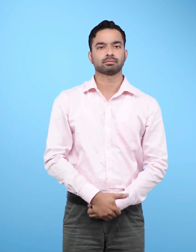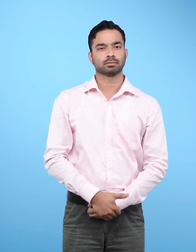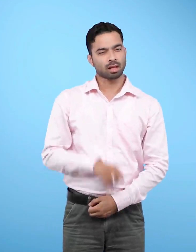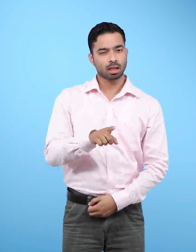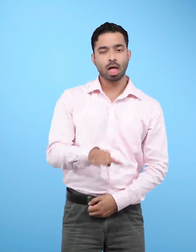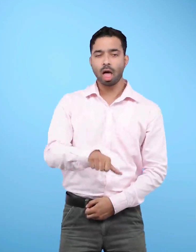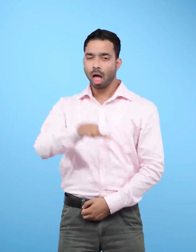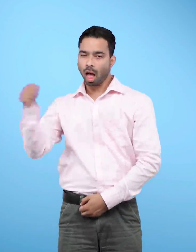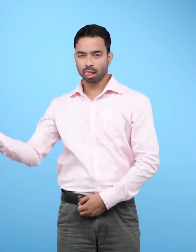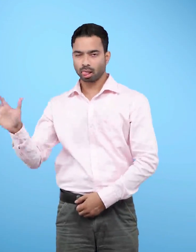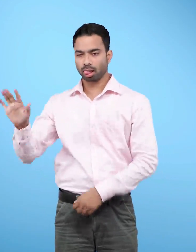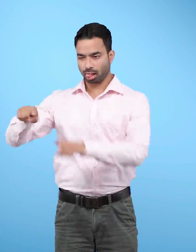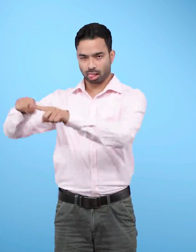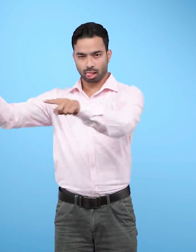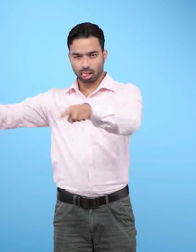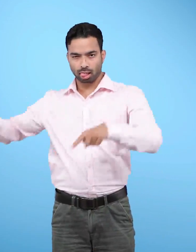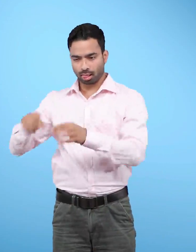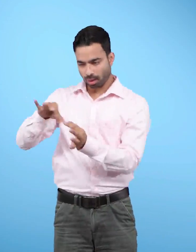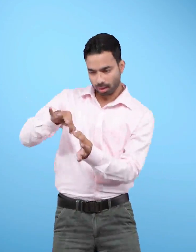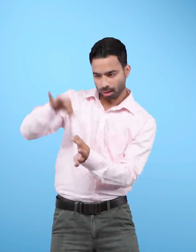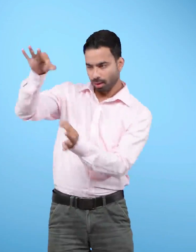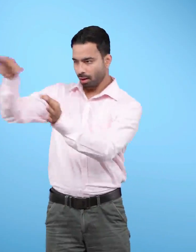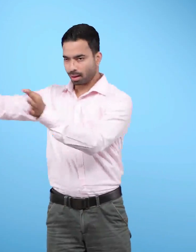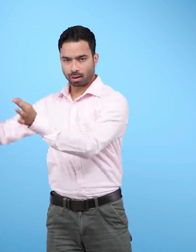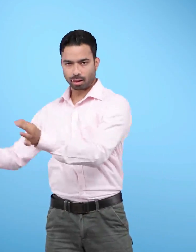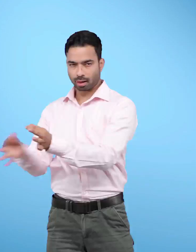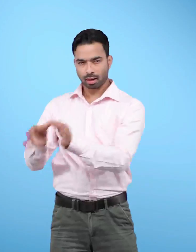So he next made a 30-meter by 20-meter rectangle.